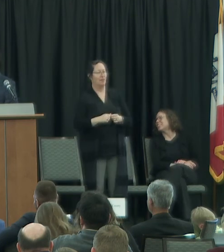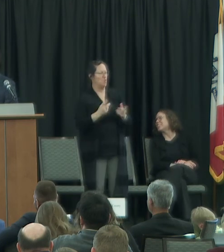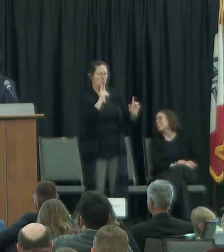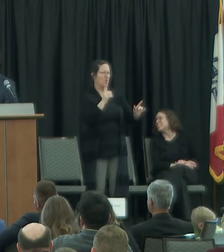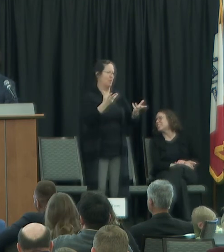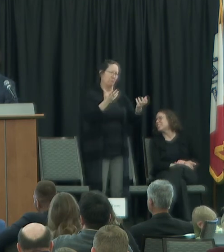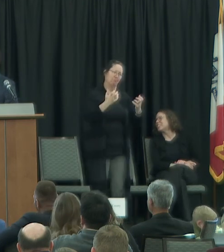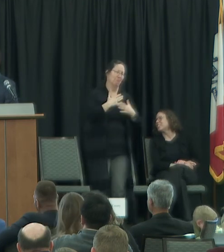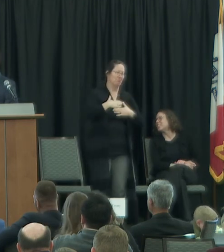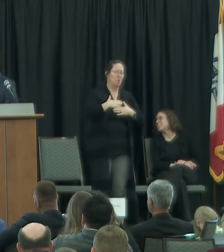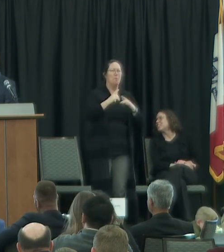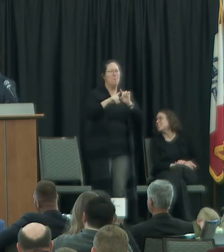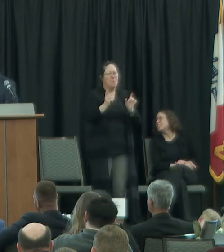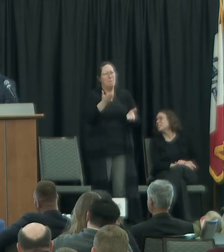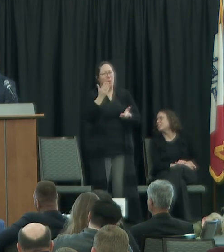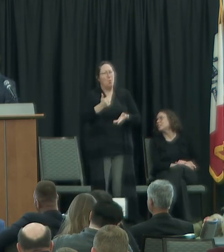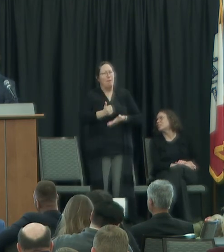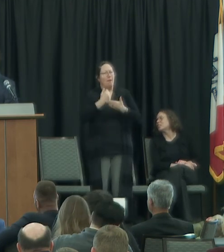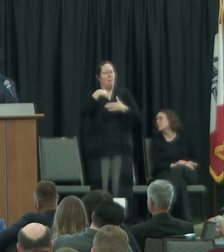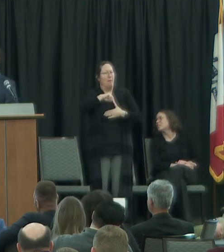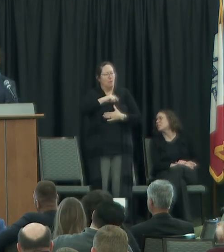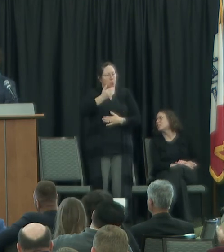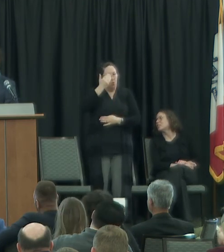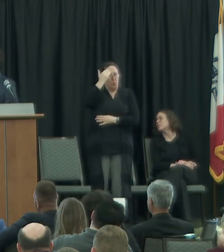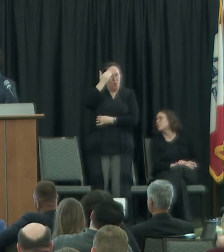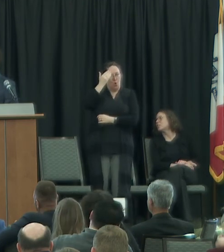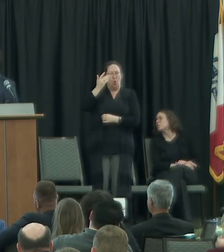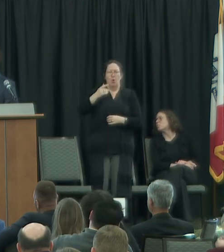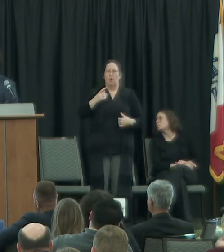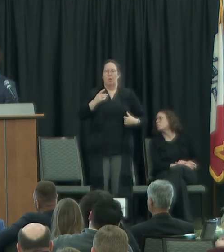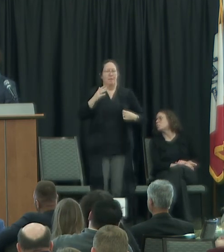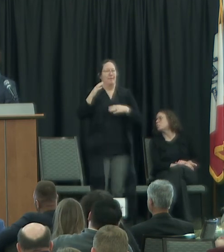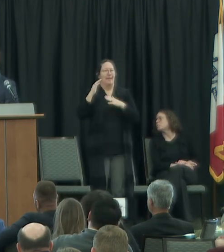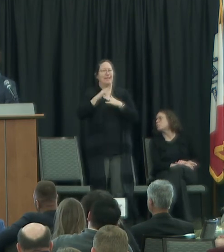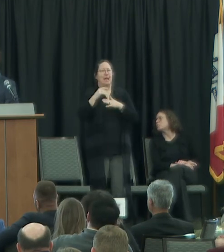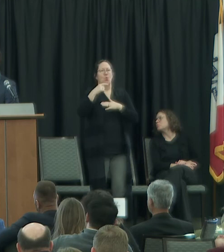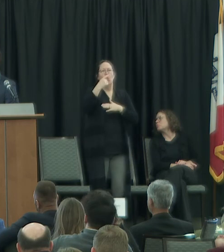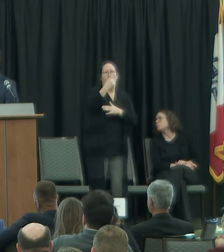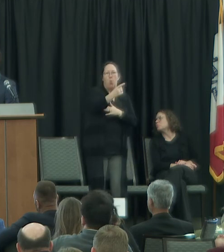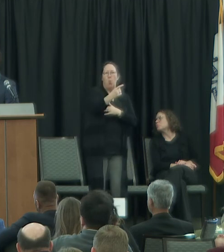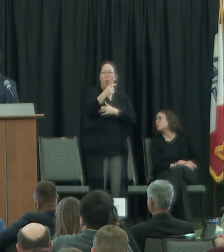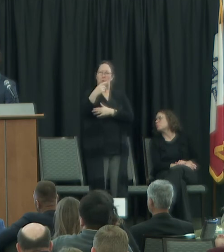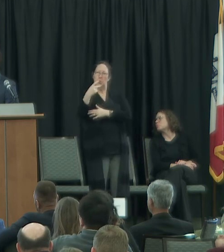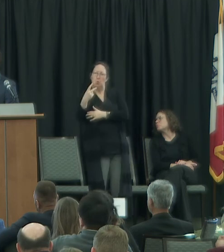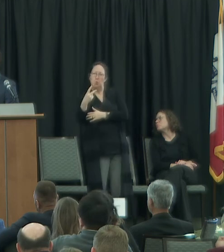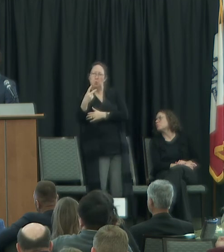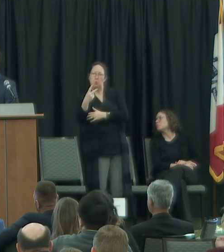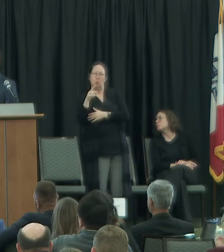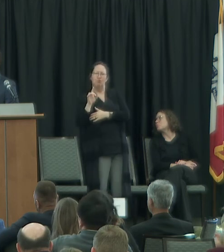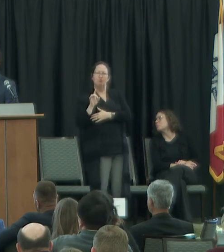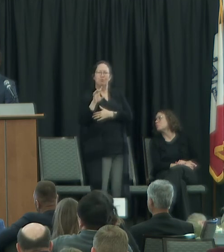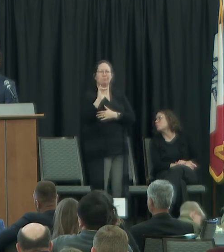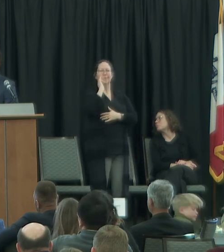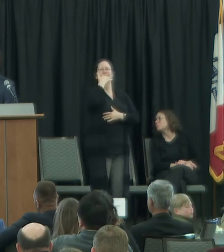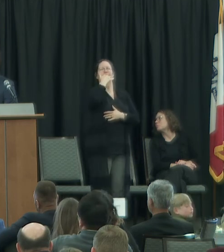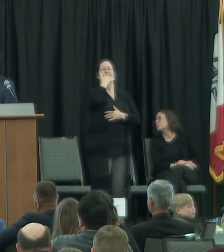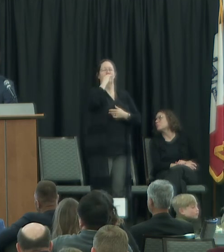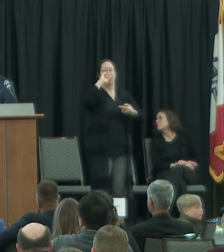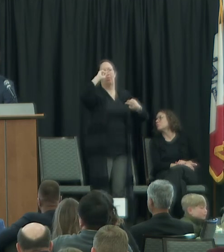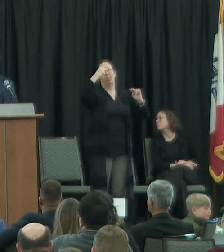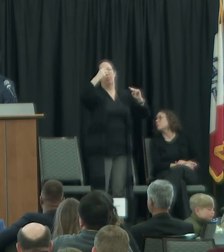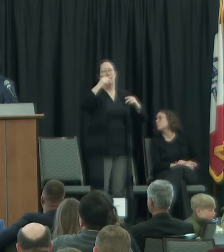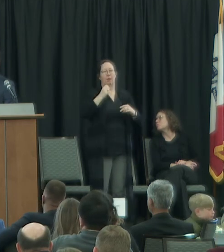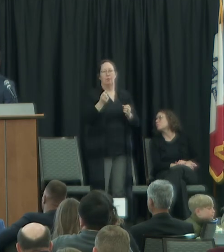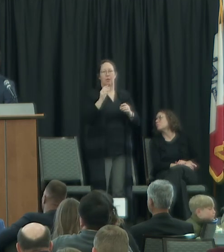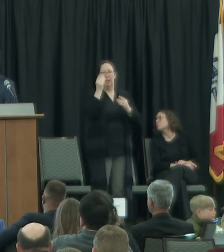But it might be helpful for all of us to know, what are the top 1 to 2 bits of misinformation that you think have